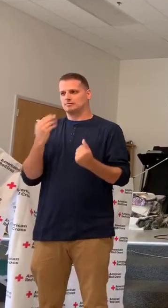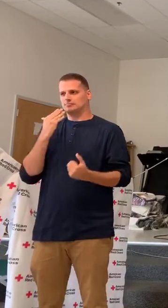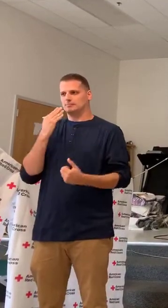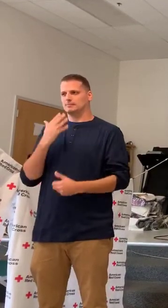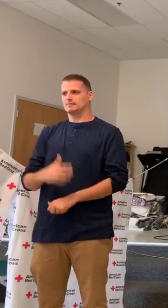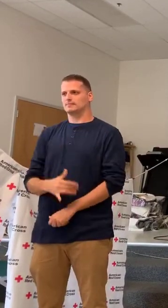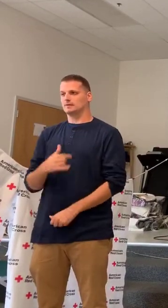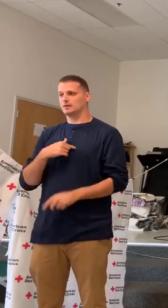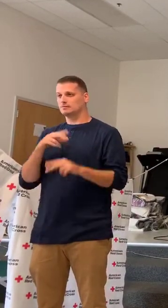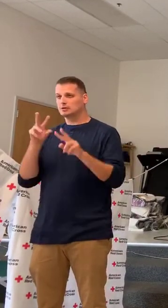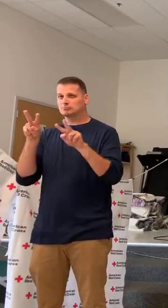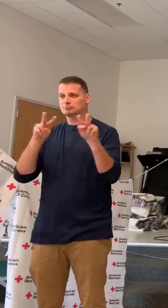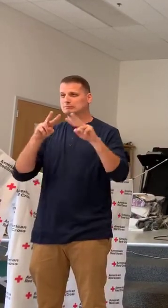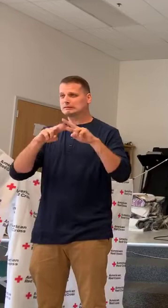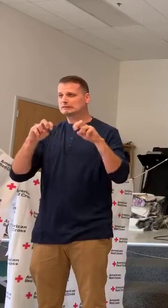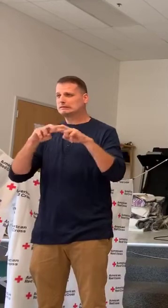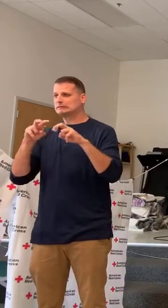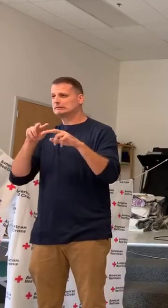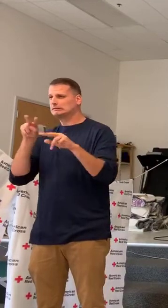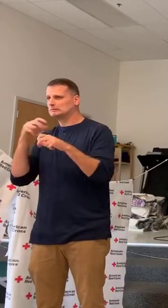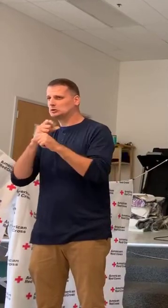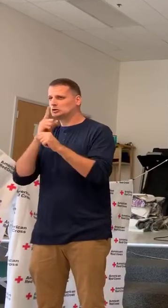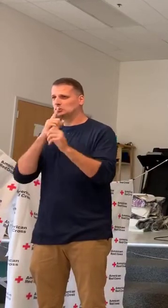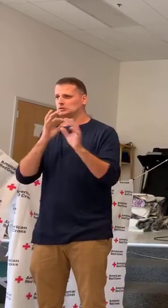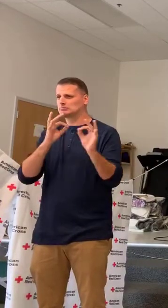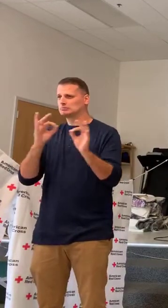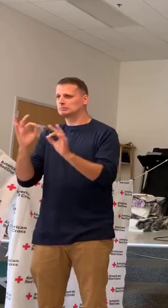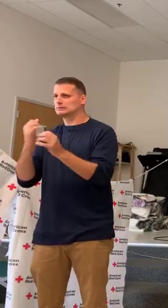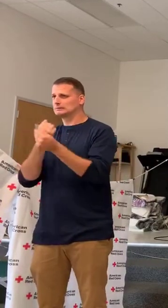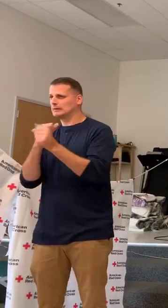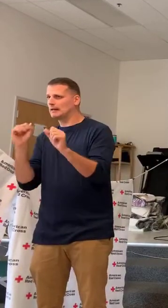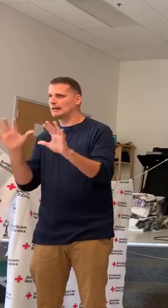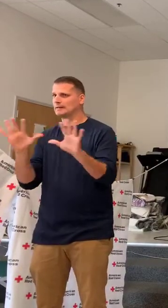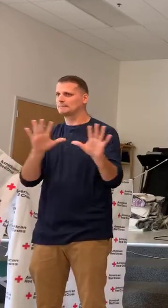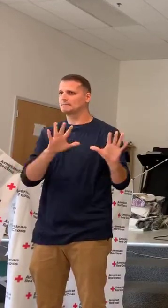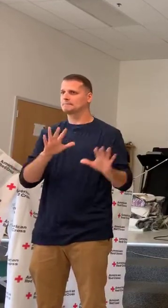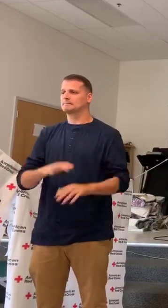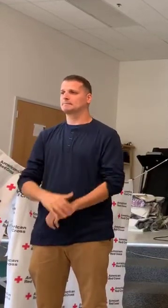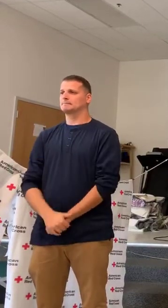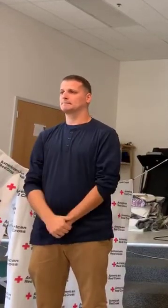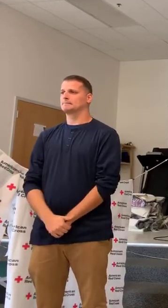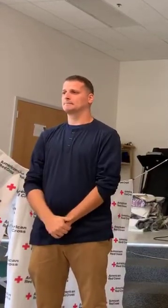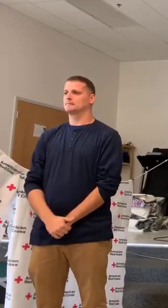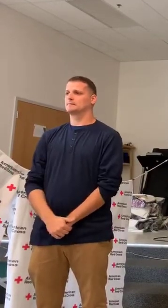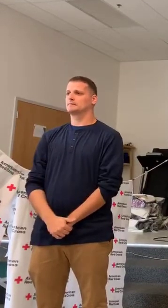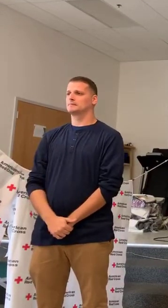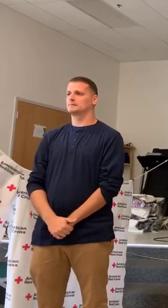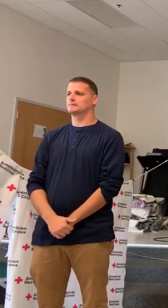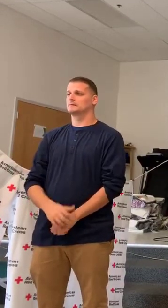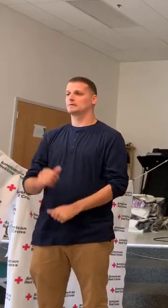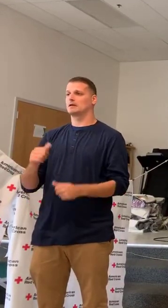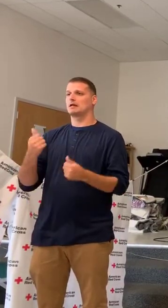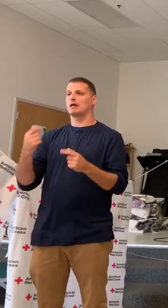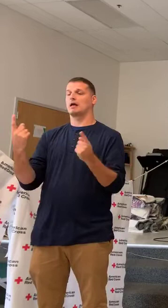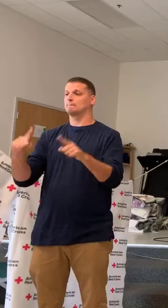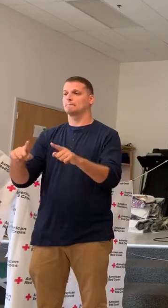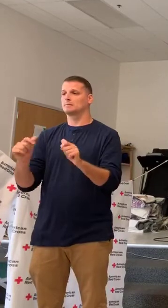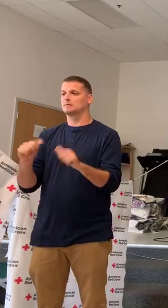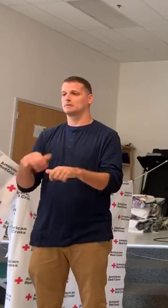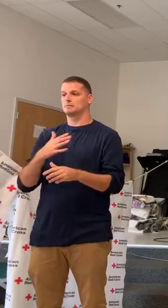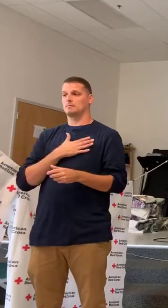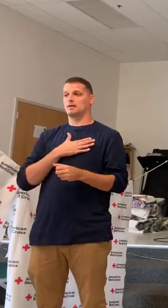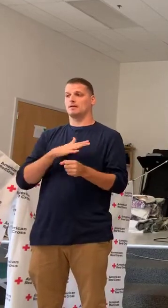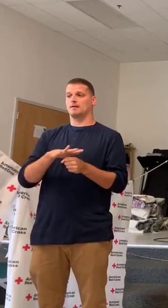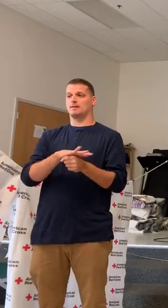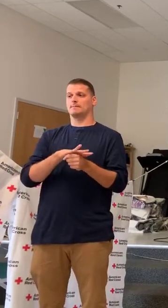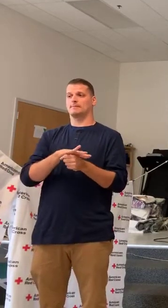safety experts going up and down the road looking at everything that could be or any probabilities. But my local troopers will still be